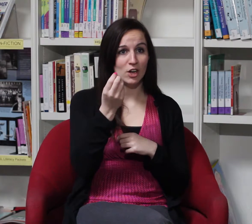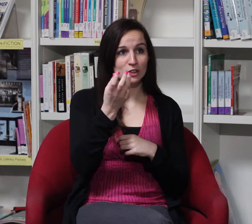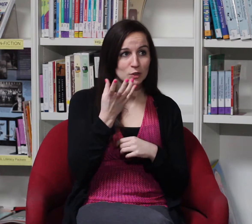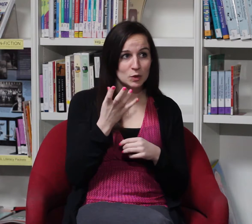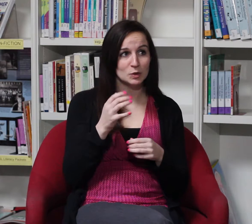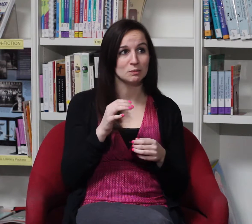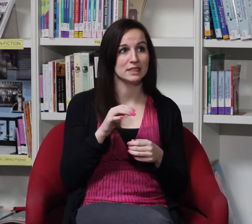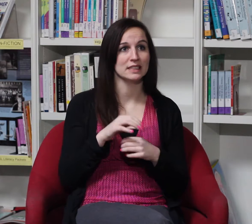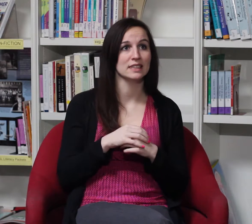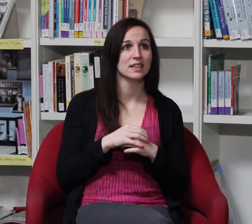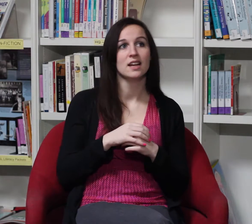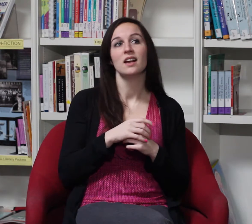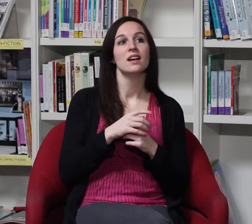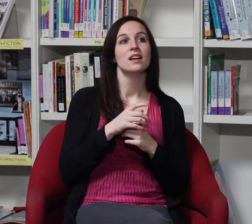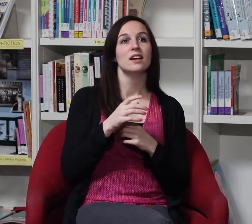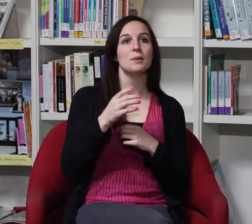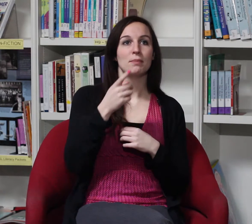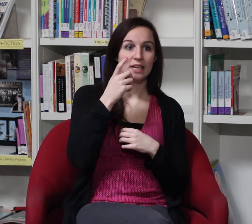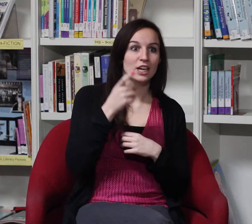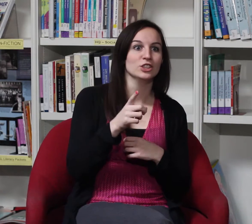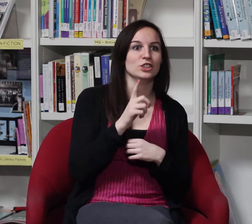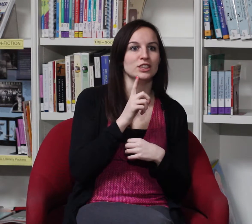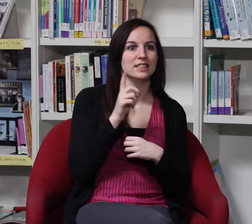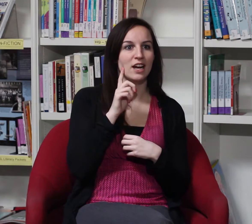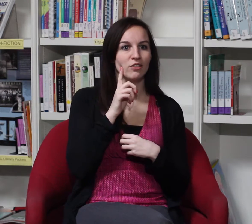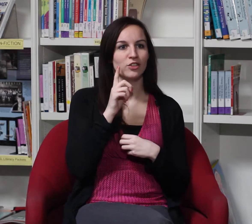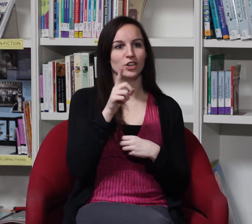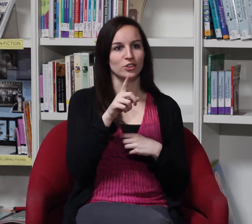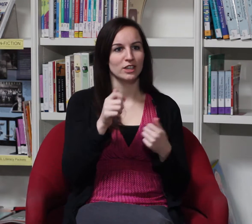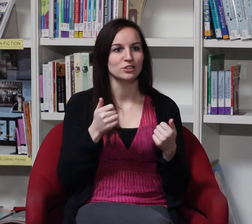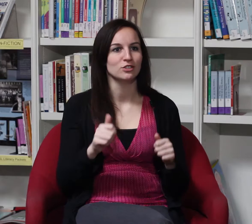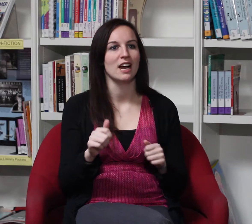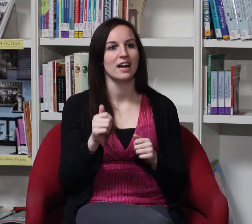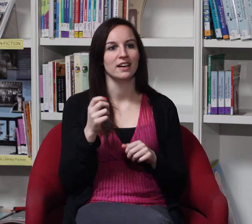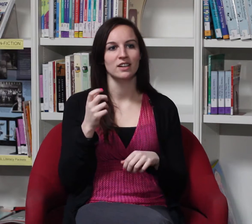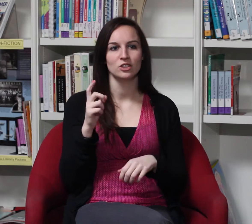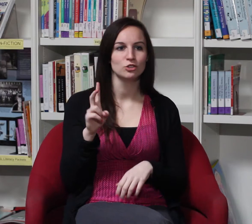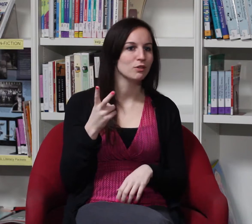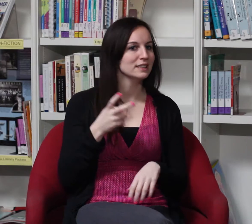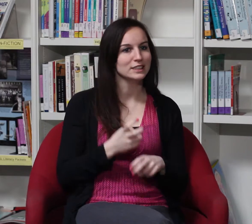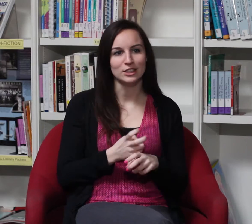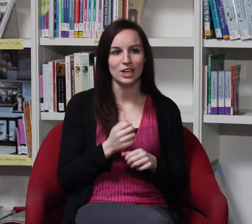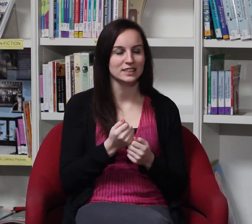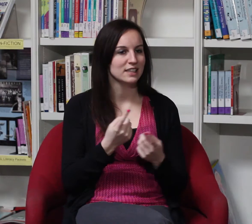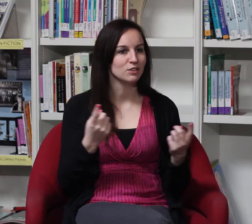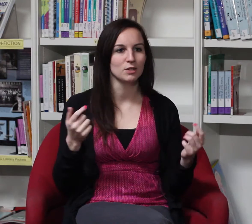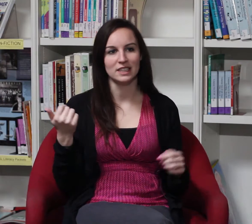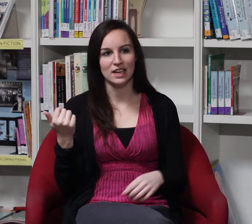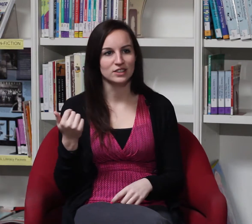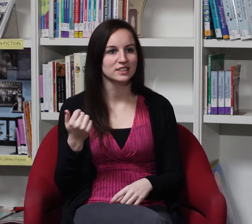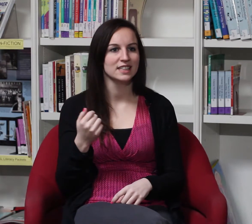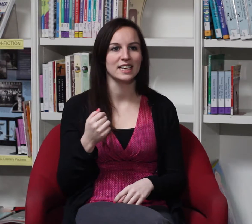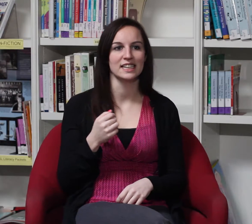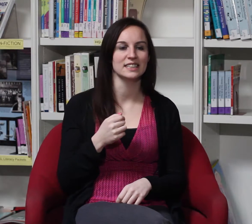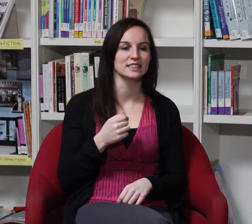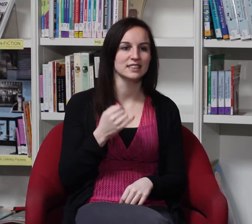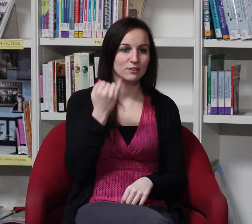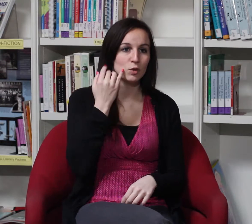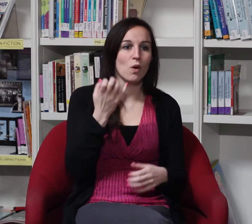always told me, because you're deaf, you have to try twice as hard as everyone else, and if you want